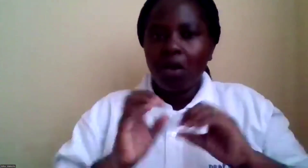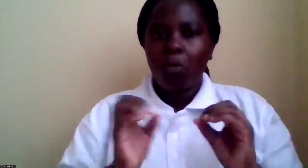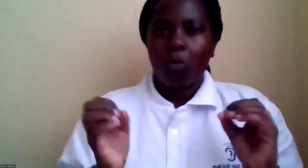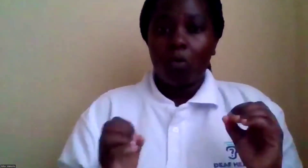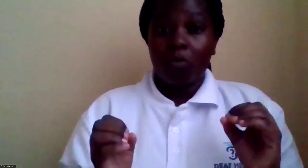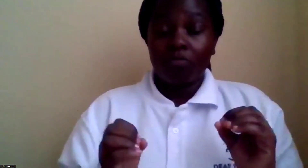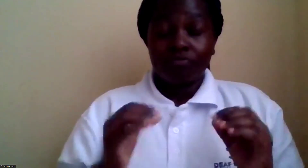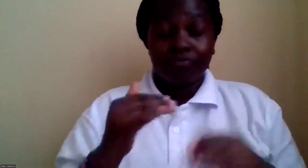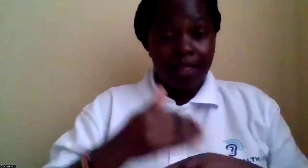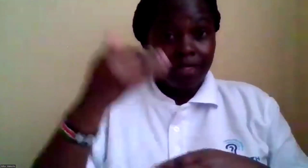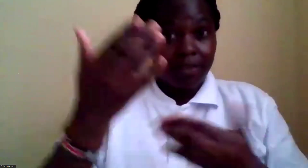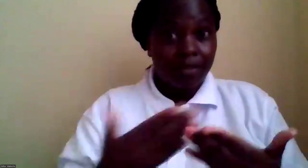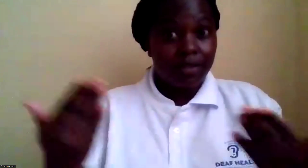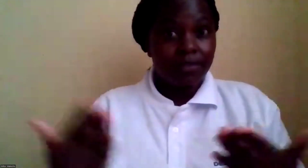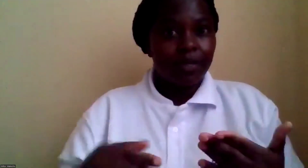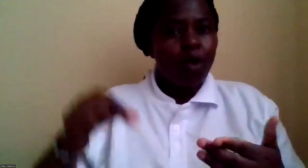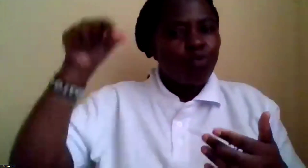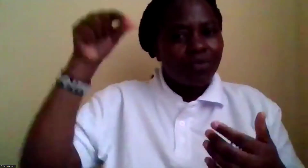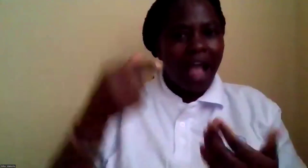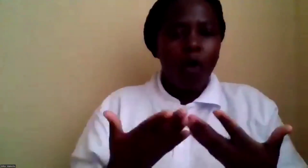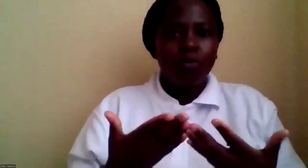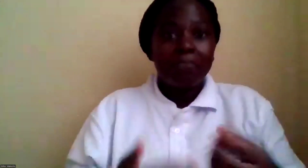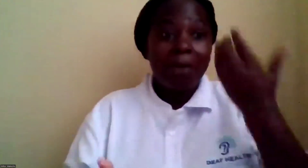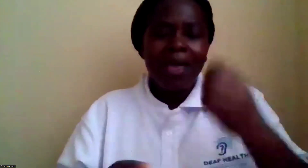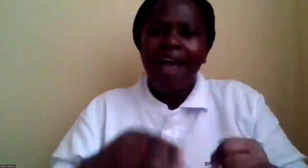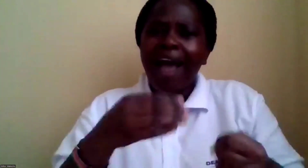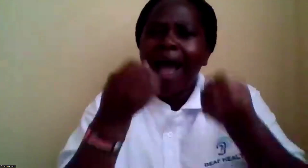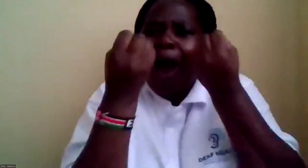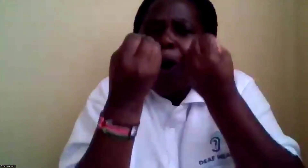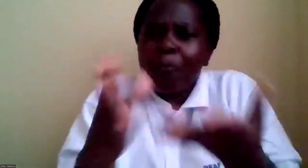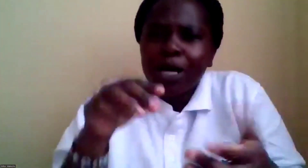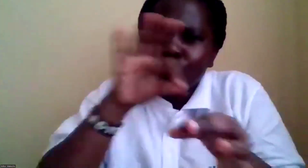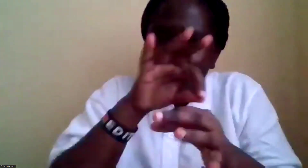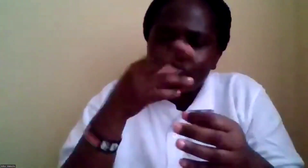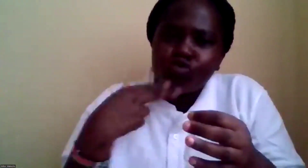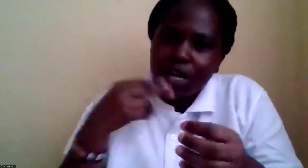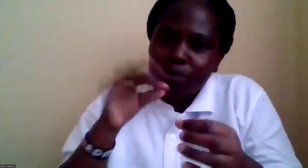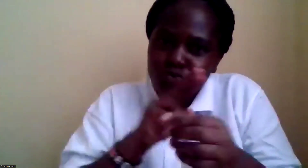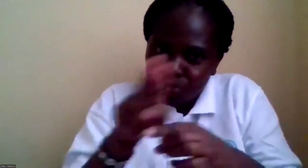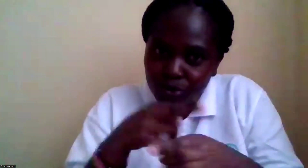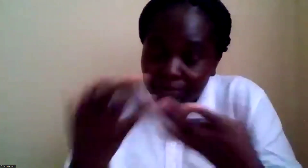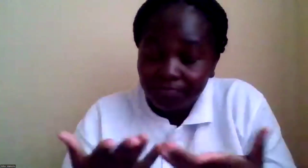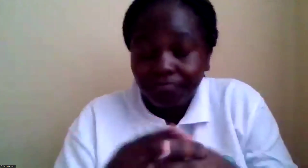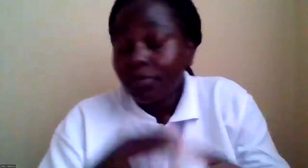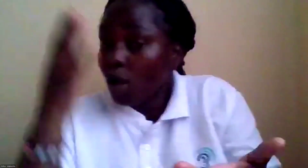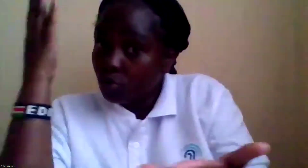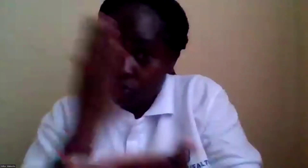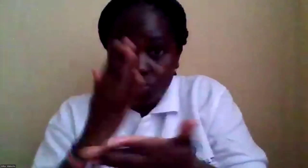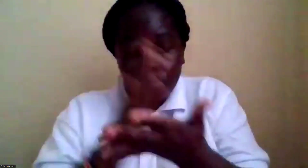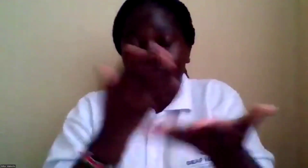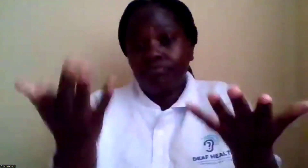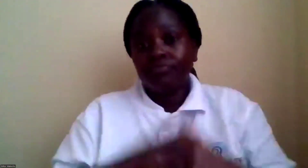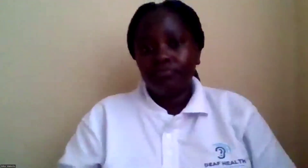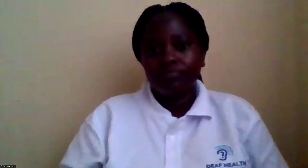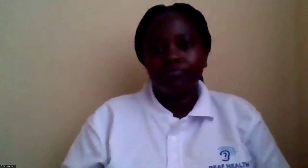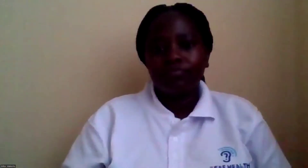that we need to look at is quantity. So how much sugar? Because truth be told, right, I can be